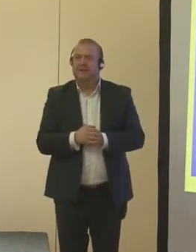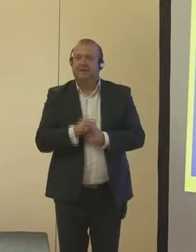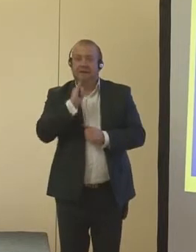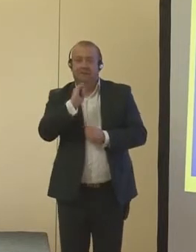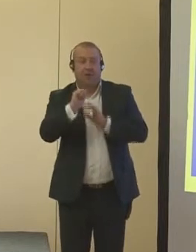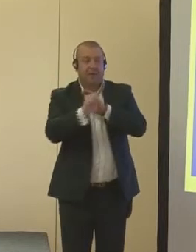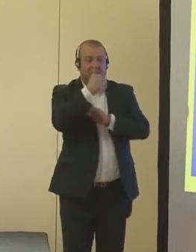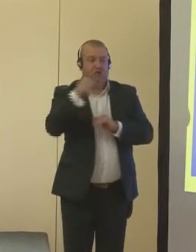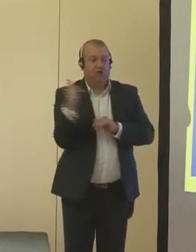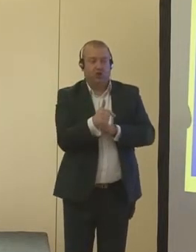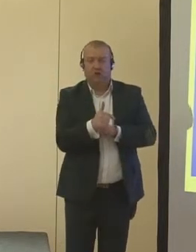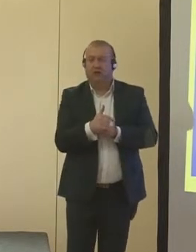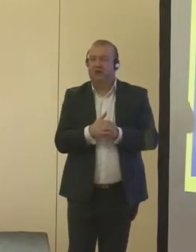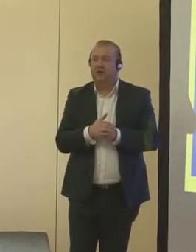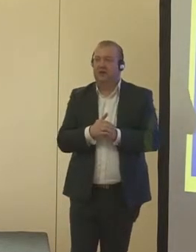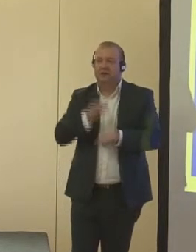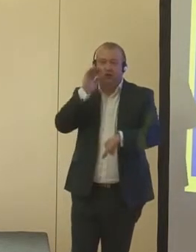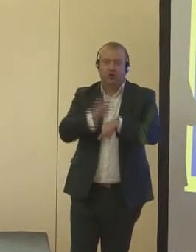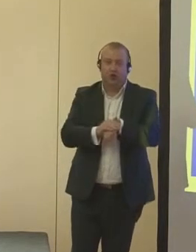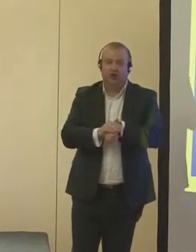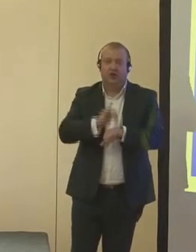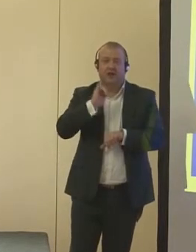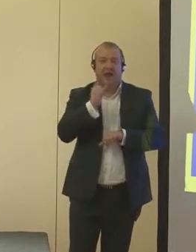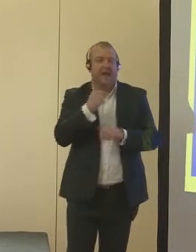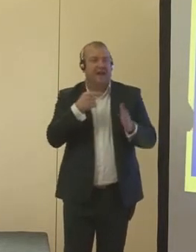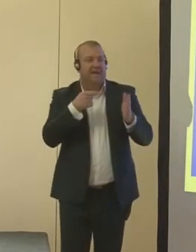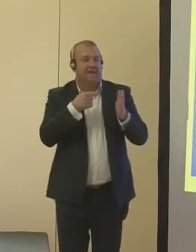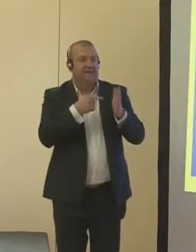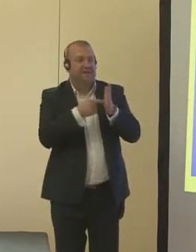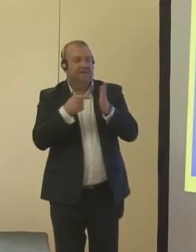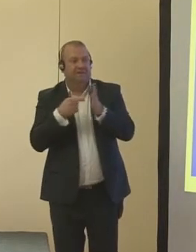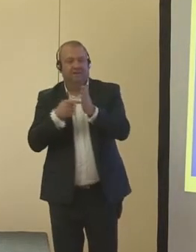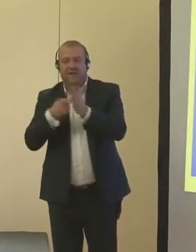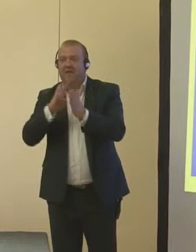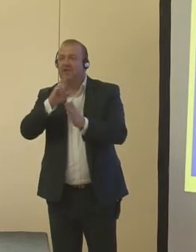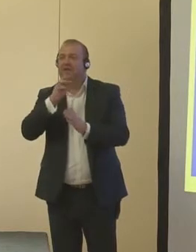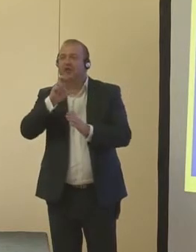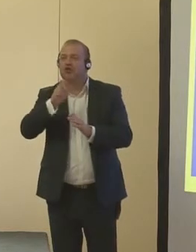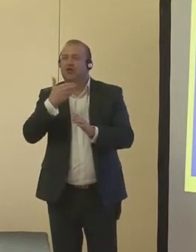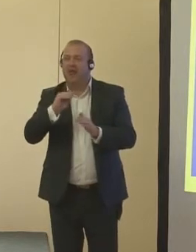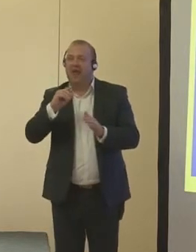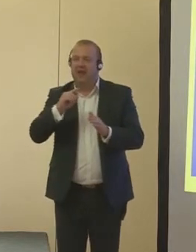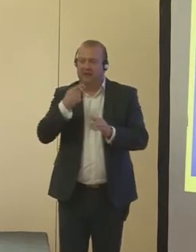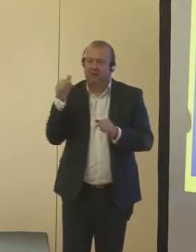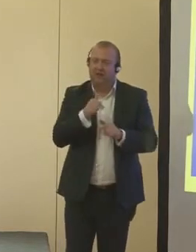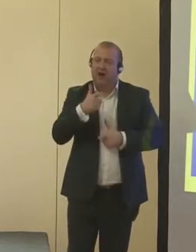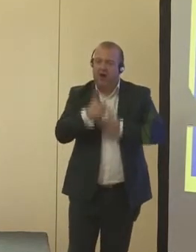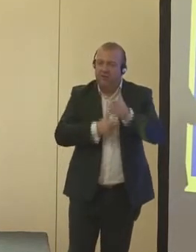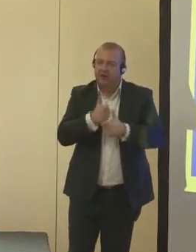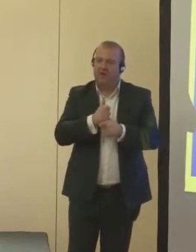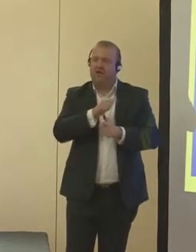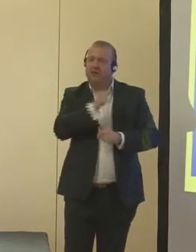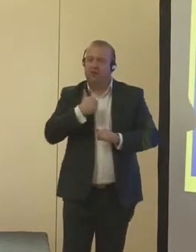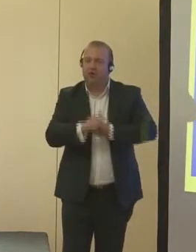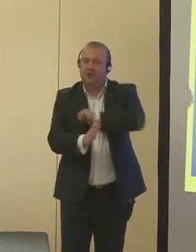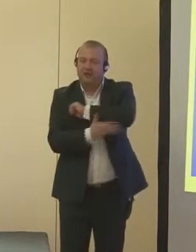what are the actual guiding principles who have to underlie all of these recommendations for policy. So